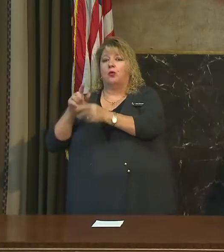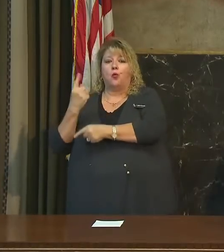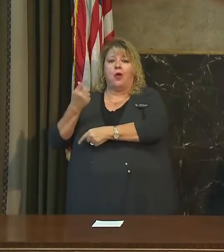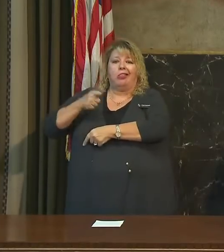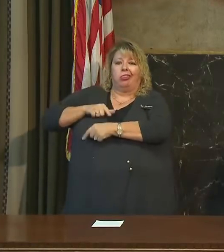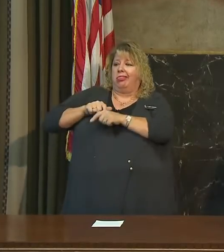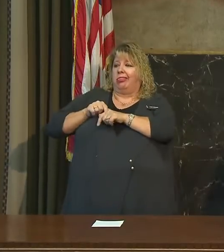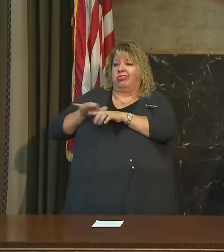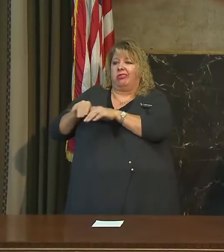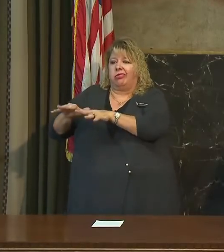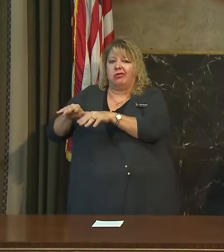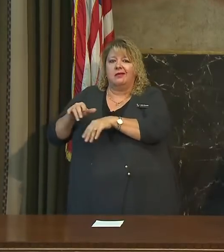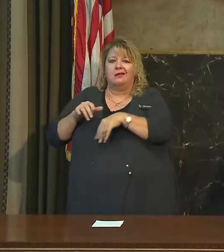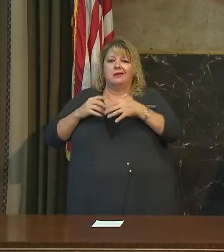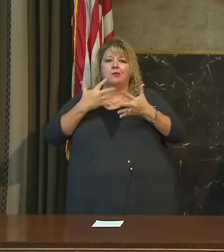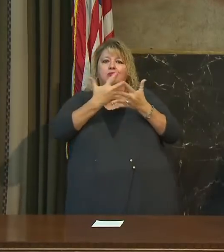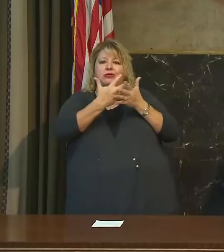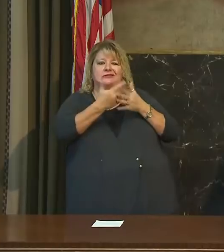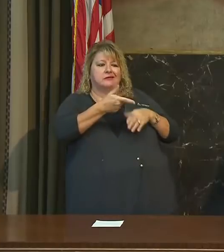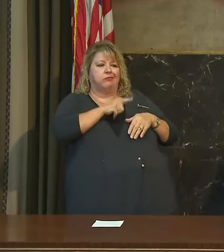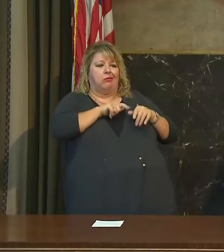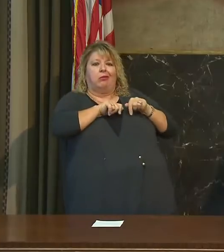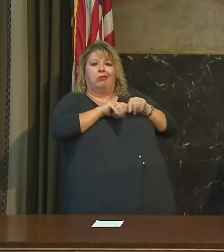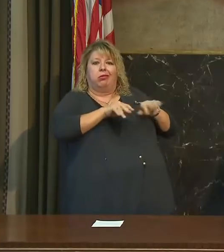that had the largest number of COVID cases.